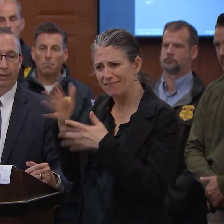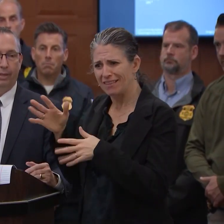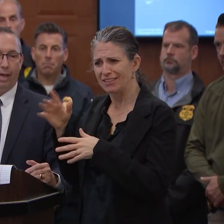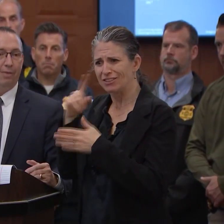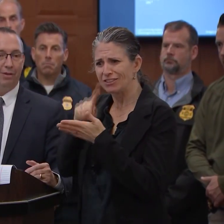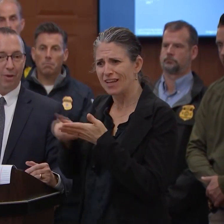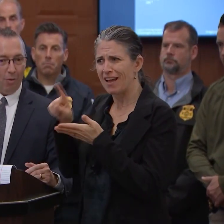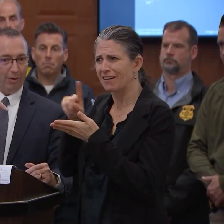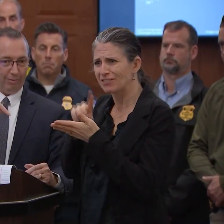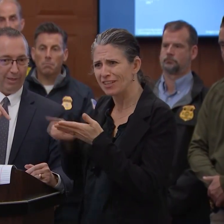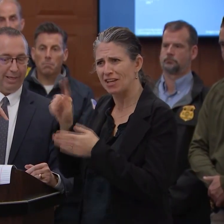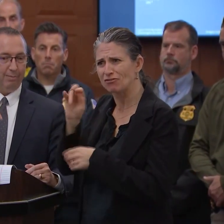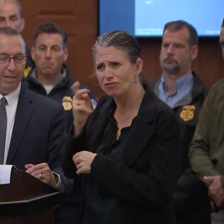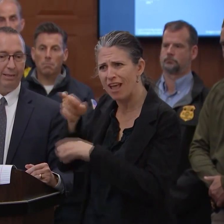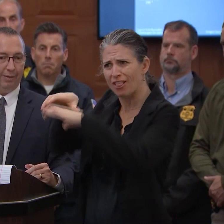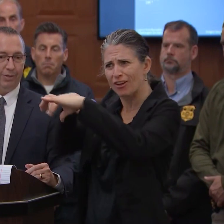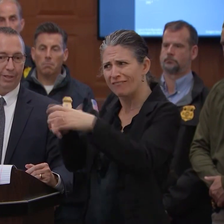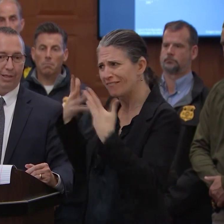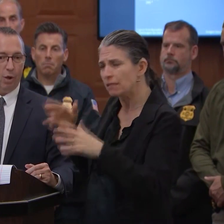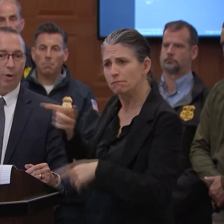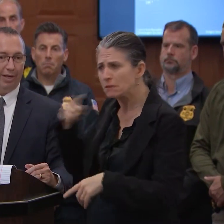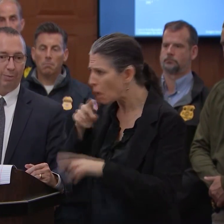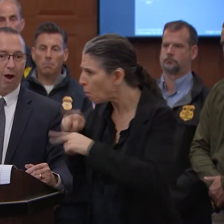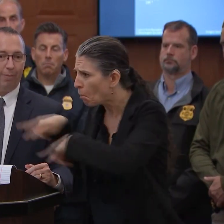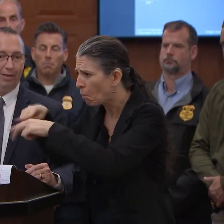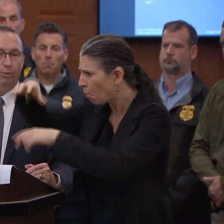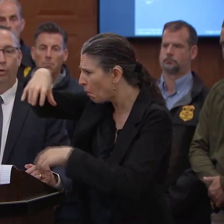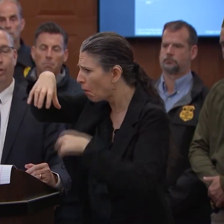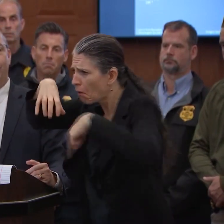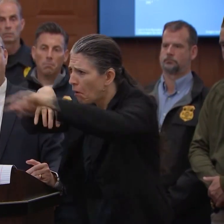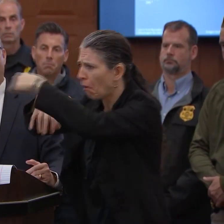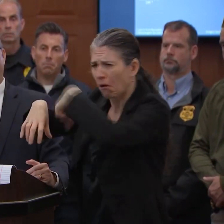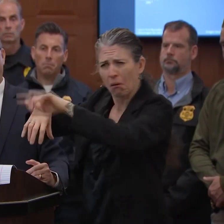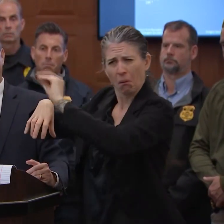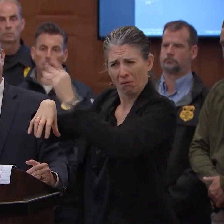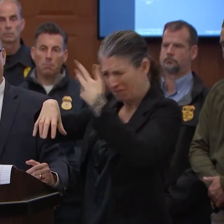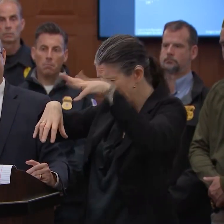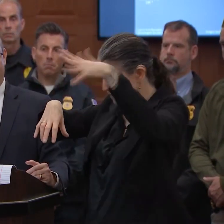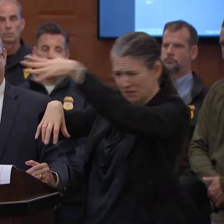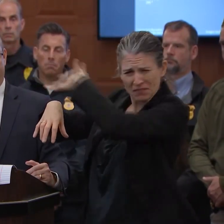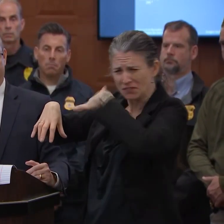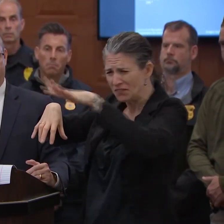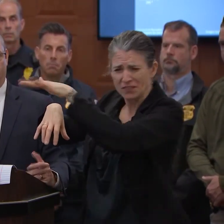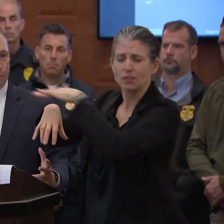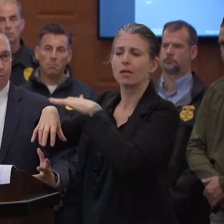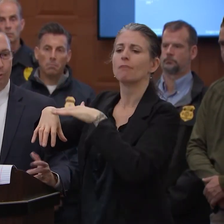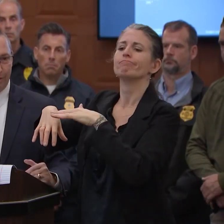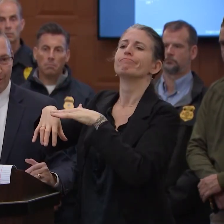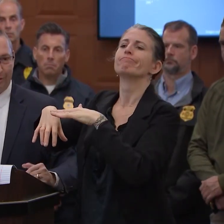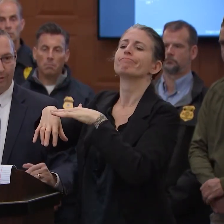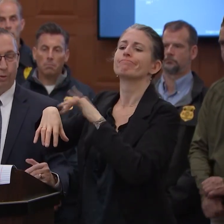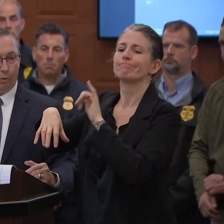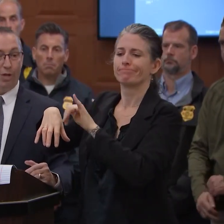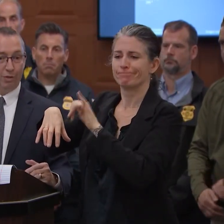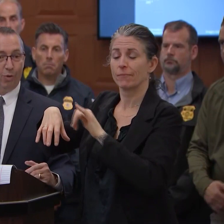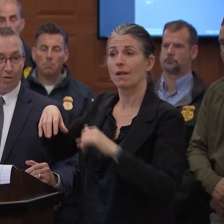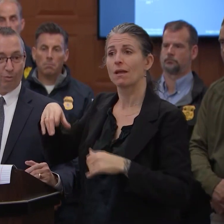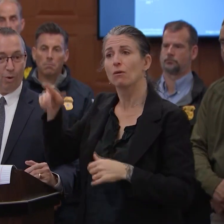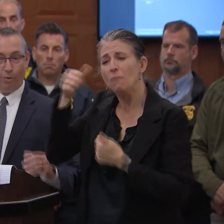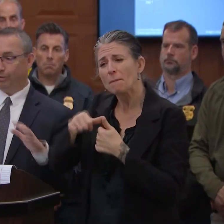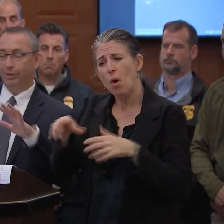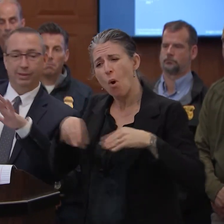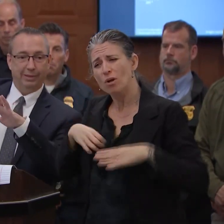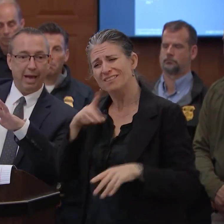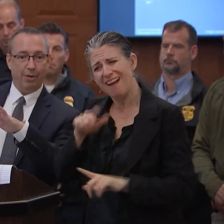there. And then the owner, again, being diligent and knowing his property, said, well, did you check those trailers? Which trailers? Well, the ones across